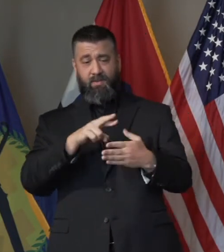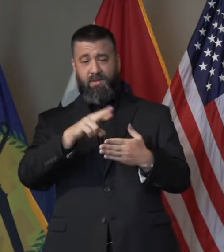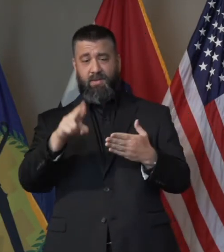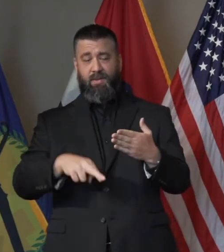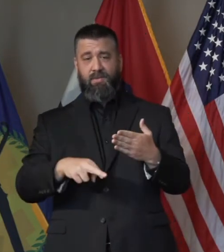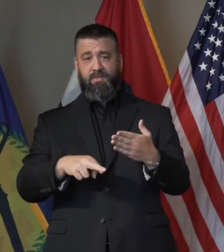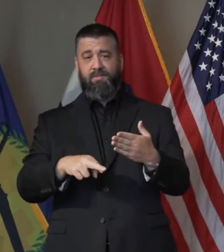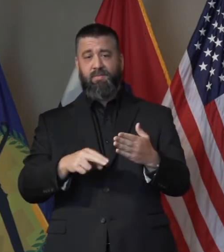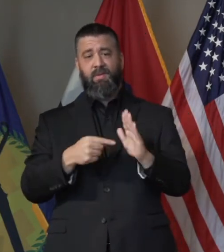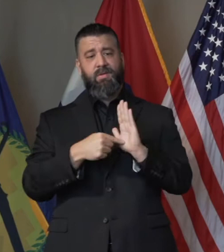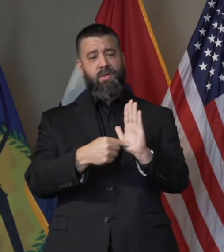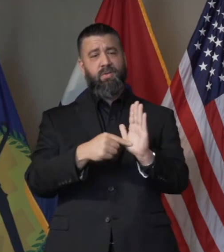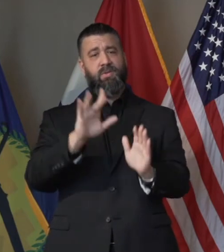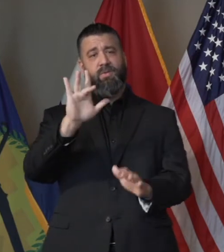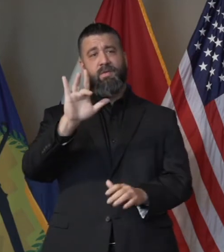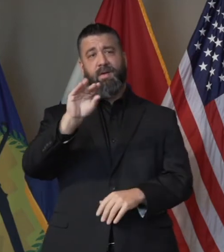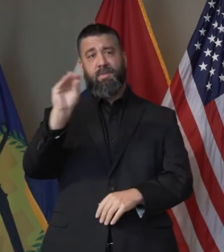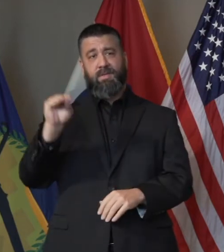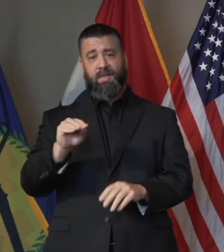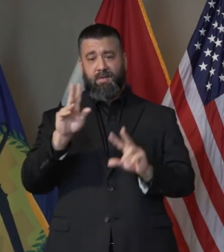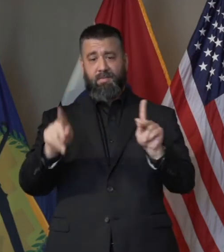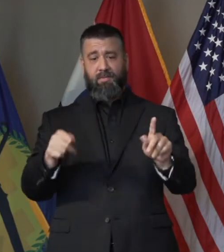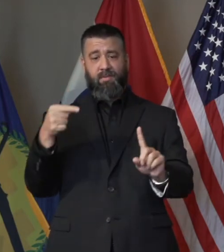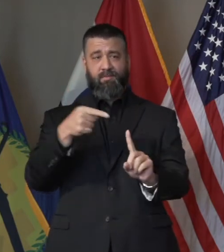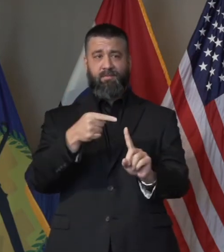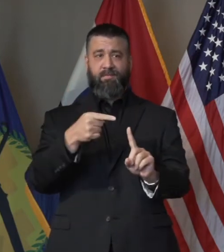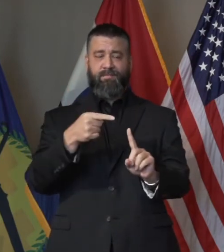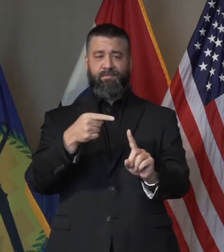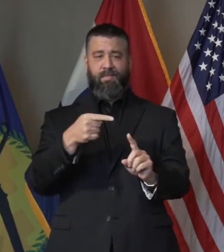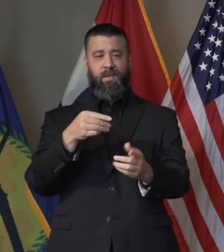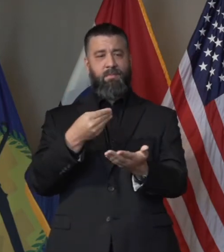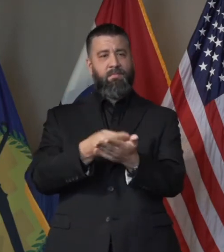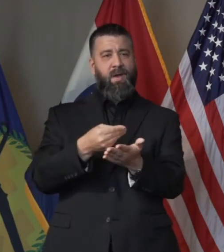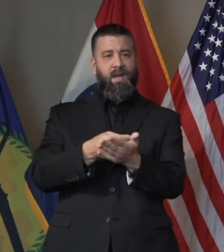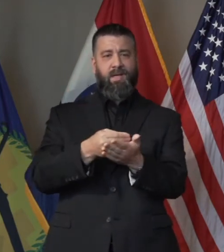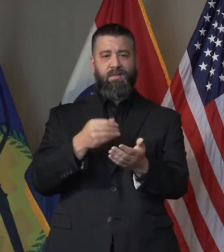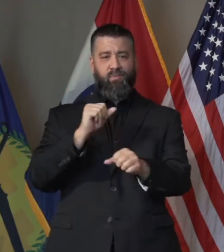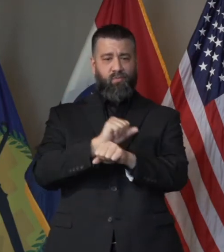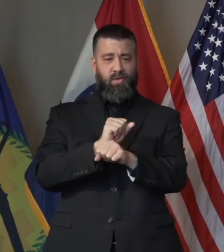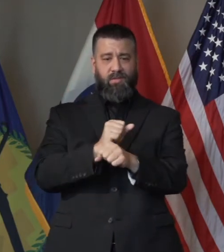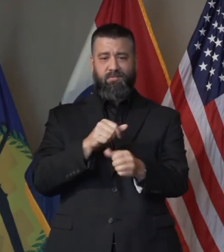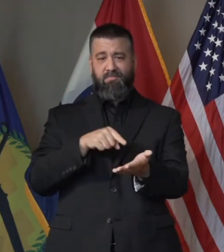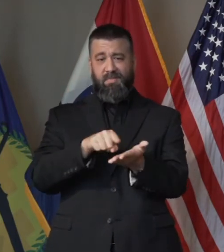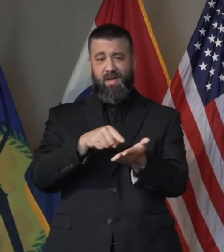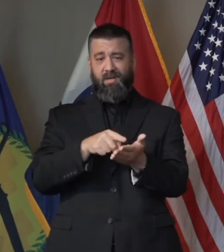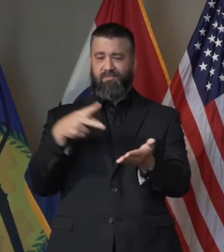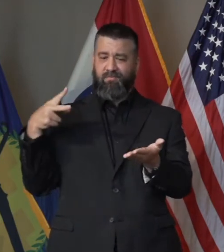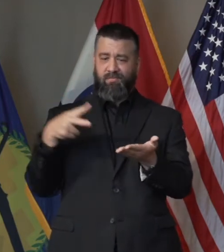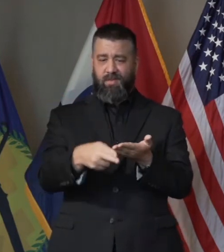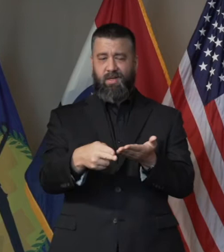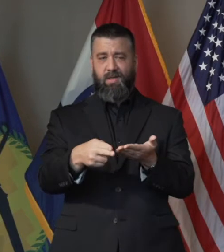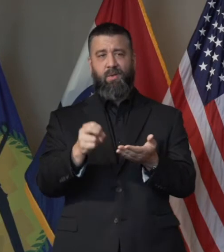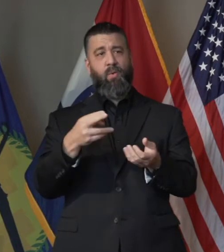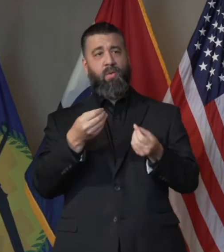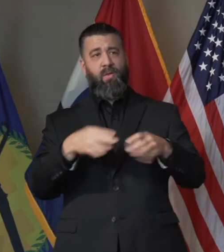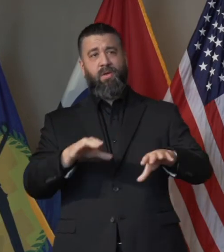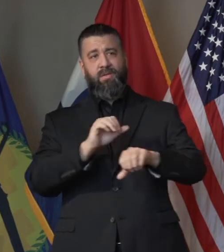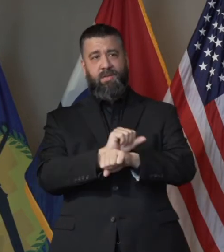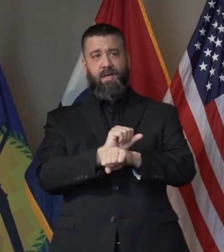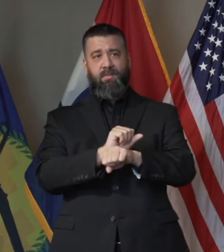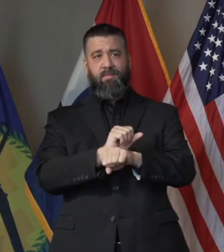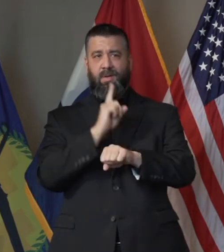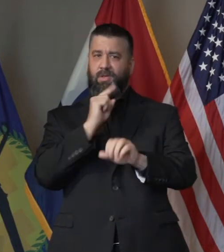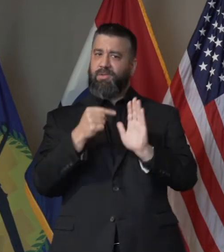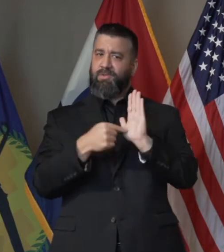surveyed had experienced wage reduction or job loss due to COVID-19. This highlights the pandemic's wide-ranging